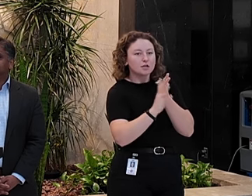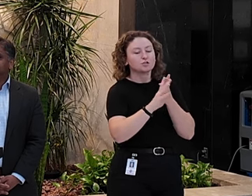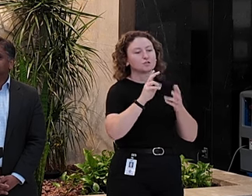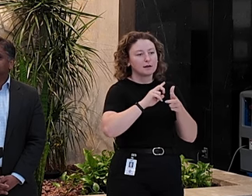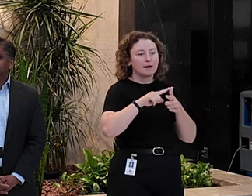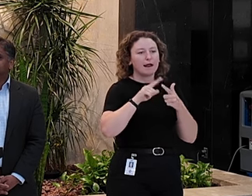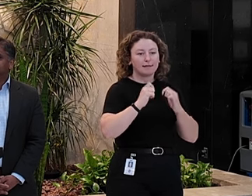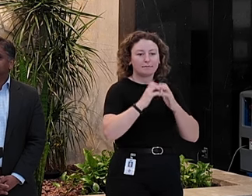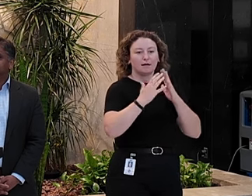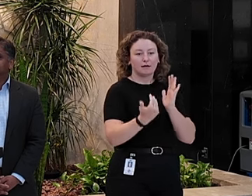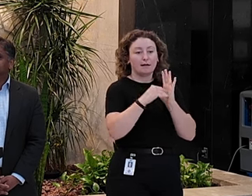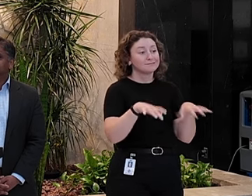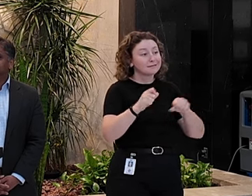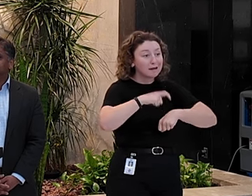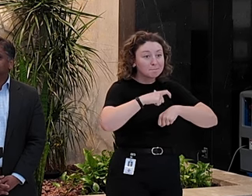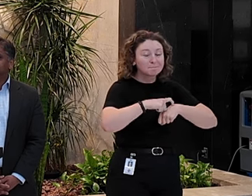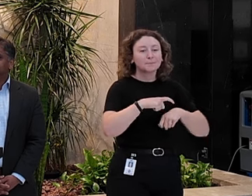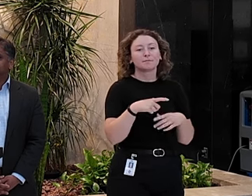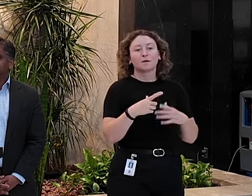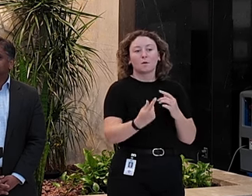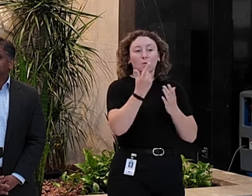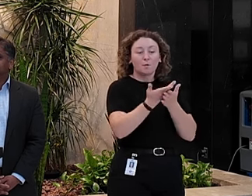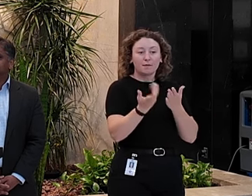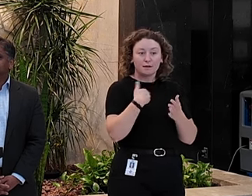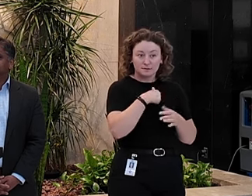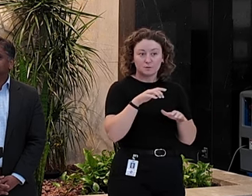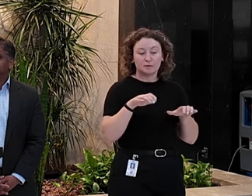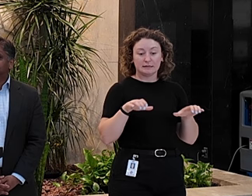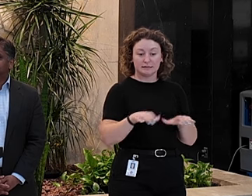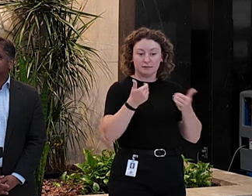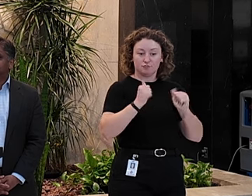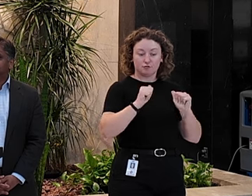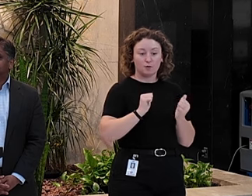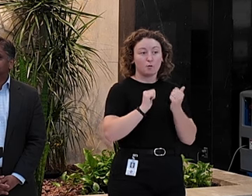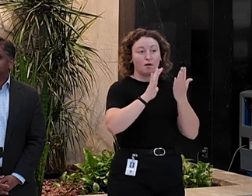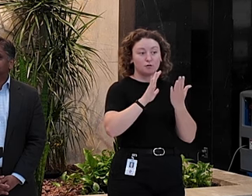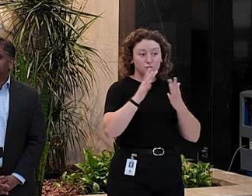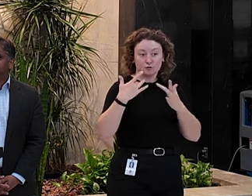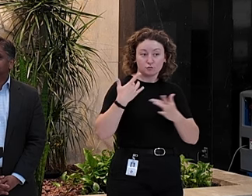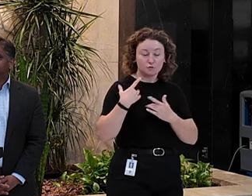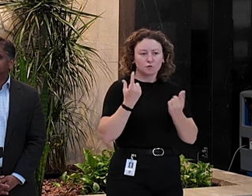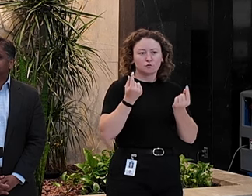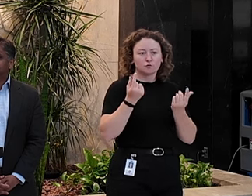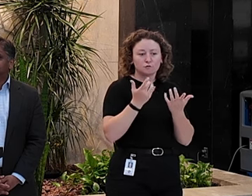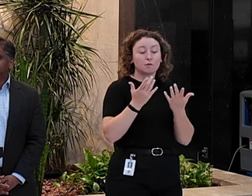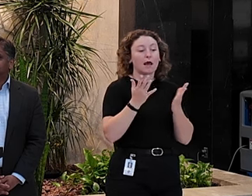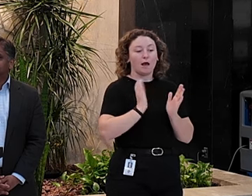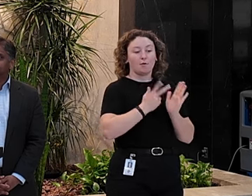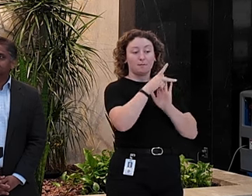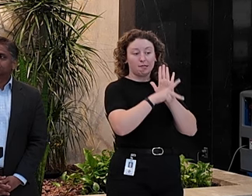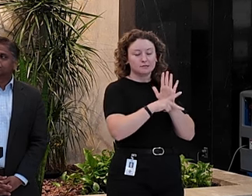up. That takes time. One of the items that we did to address this concern is change the